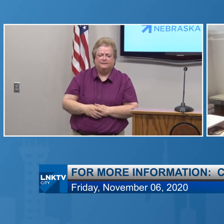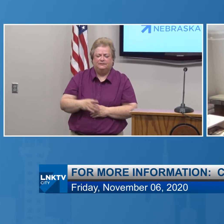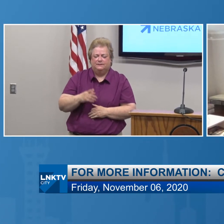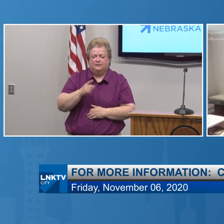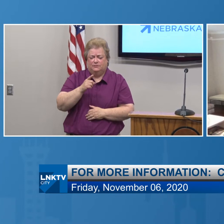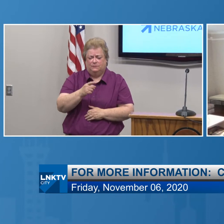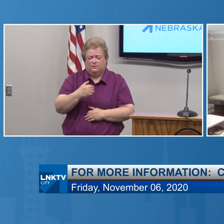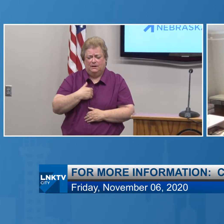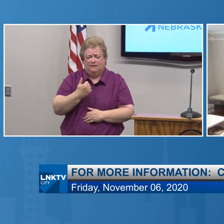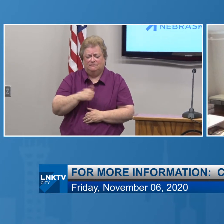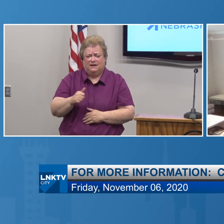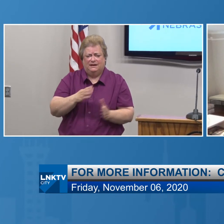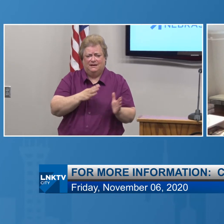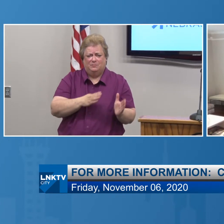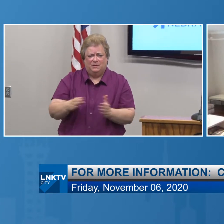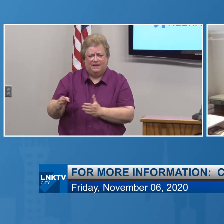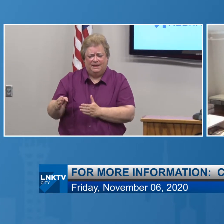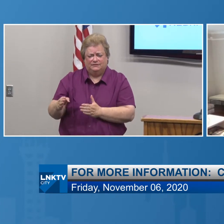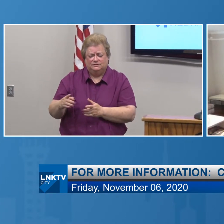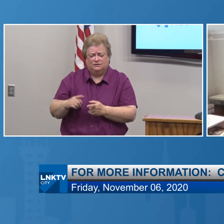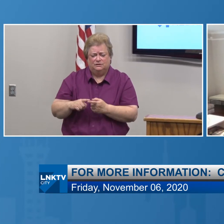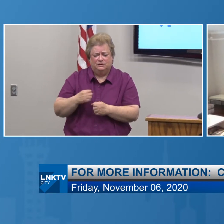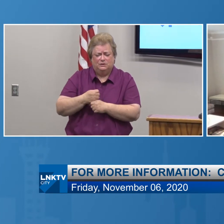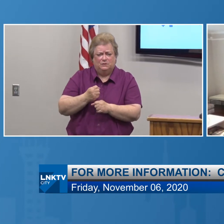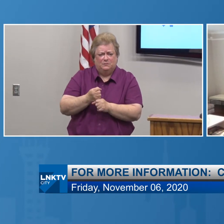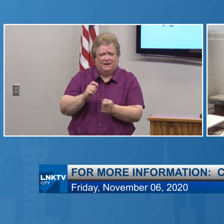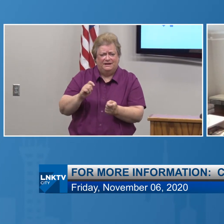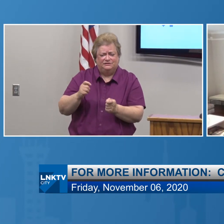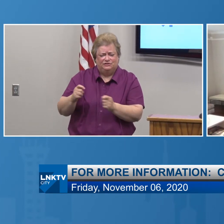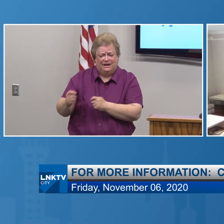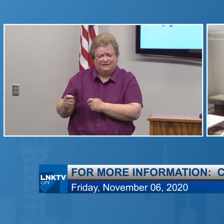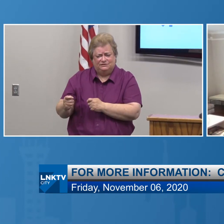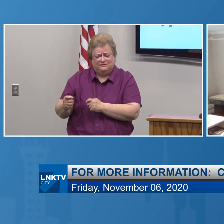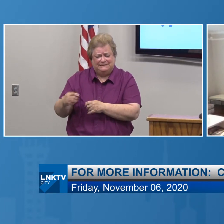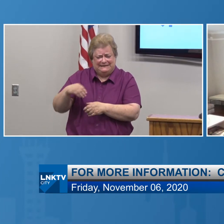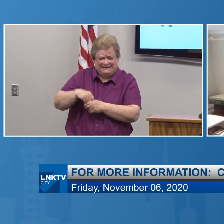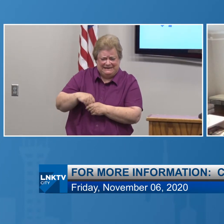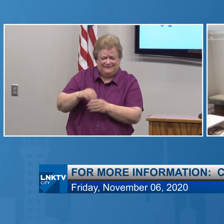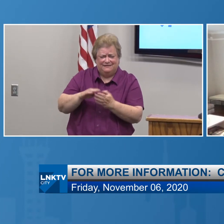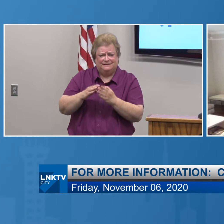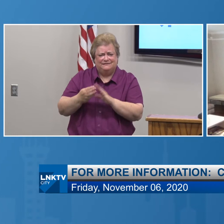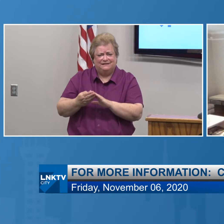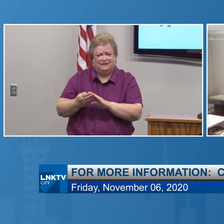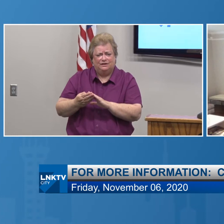plans to make changes within the city, go to